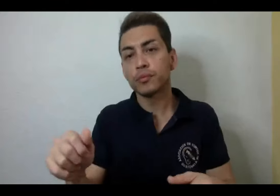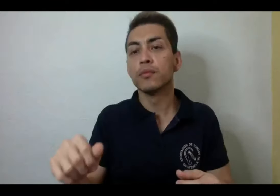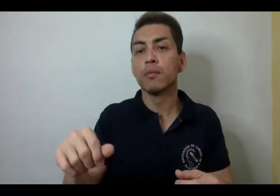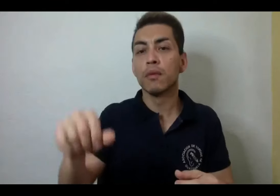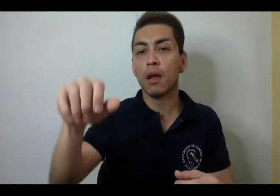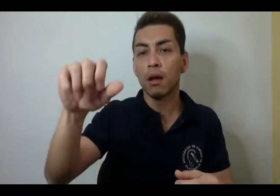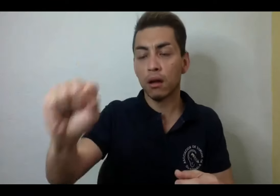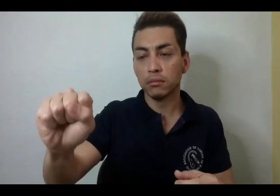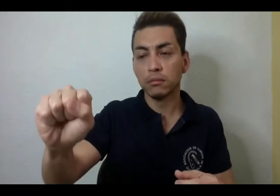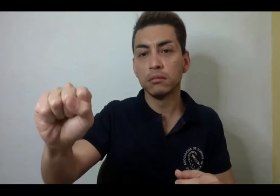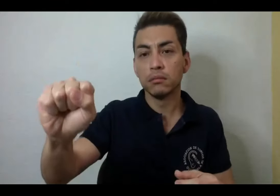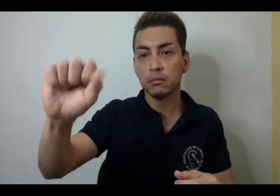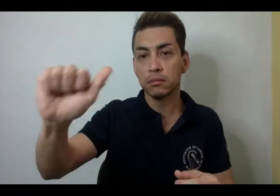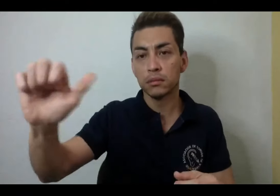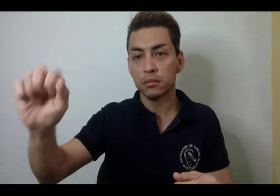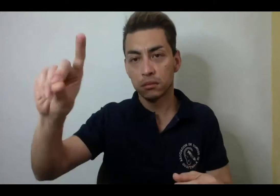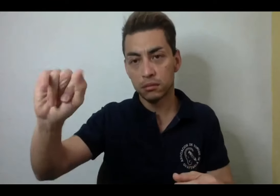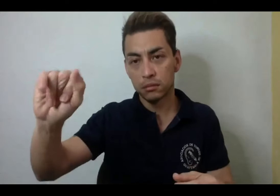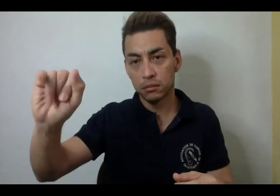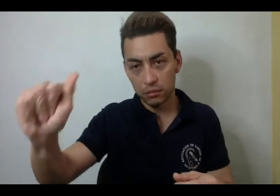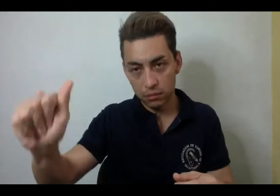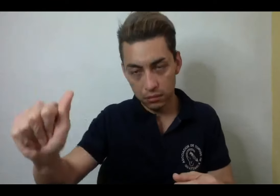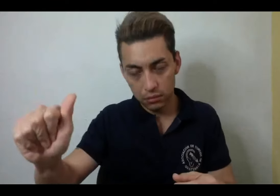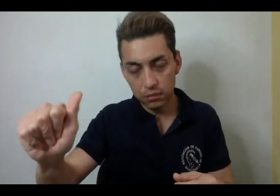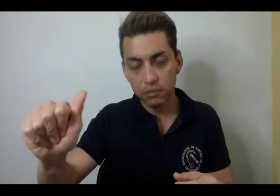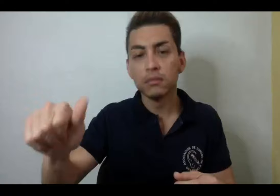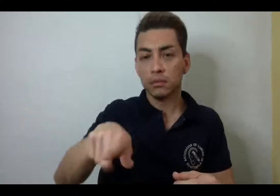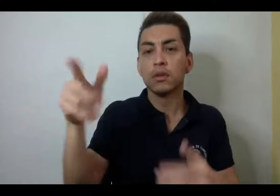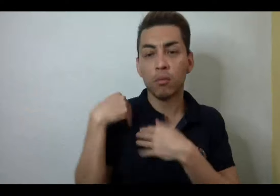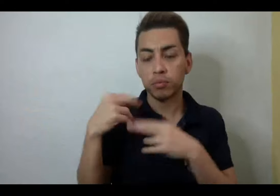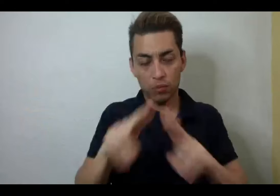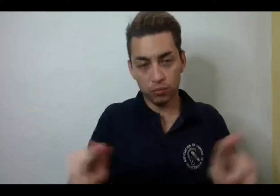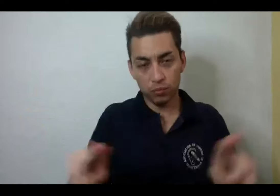UNESCO Cluster Office for the Caribbean, who will give the opening remarks.